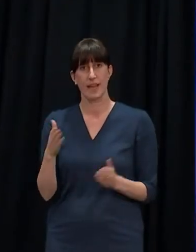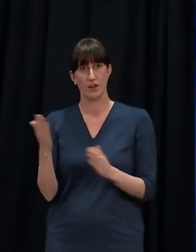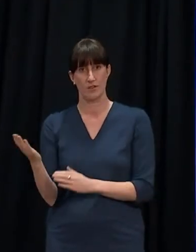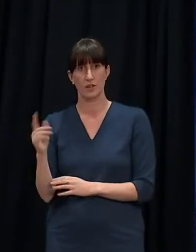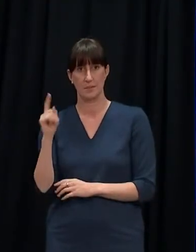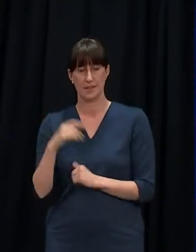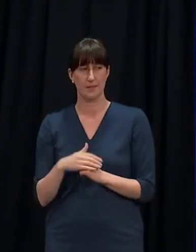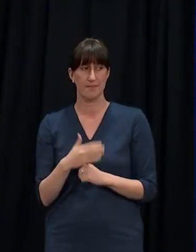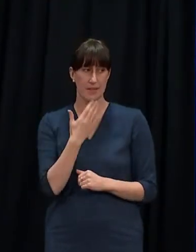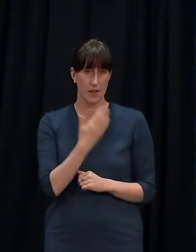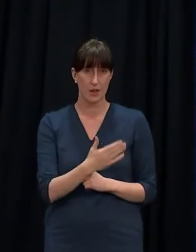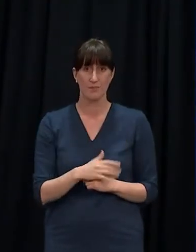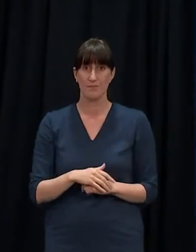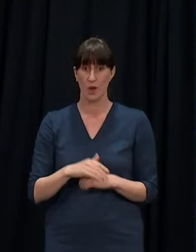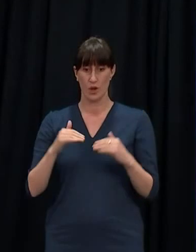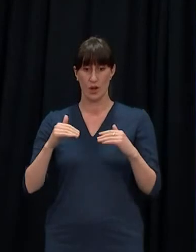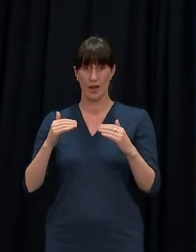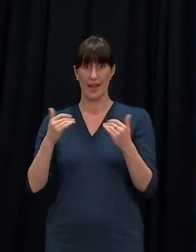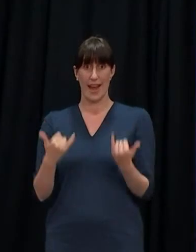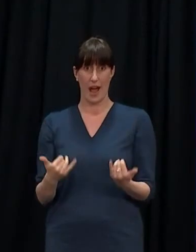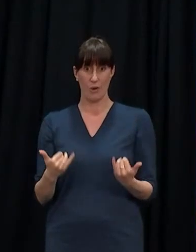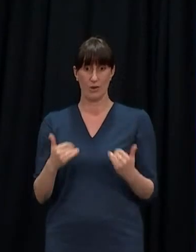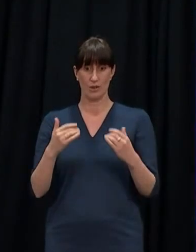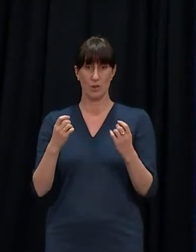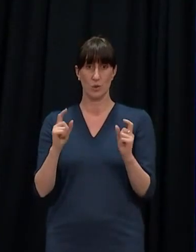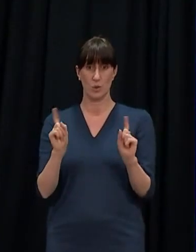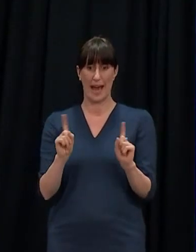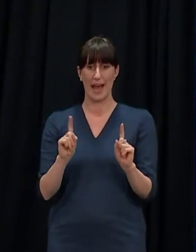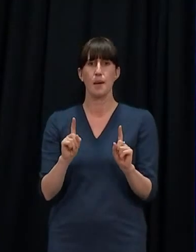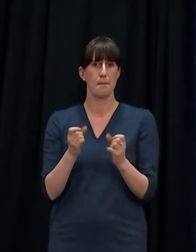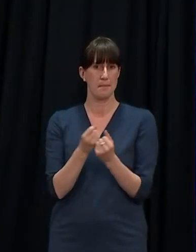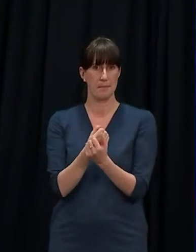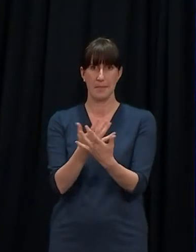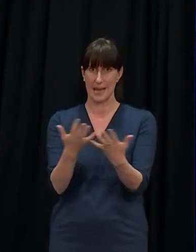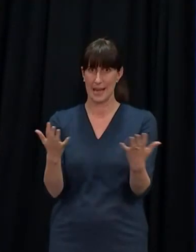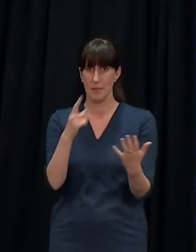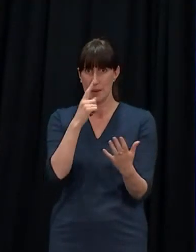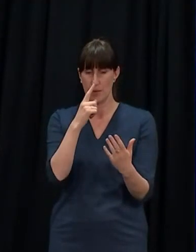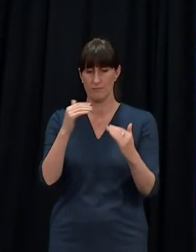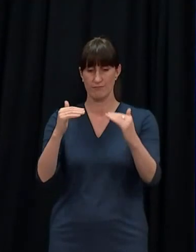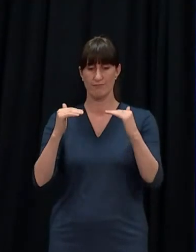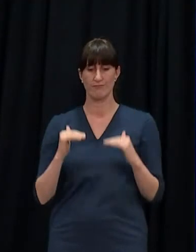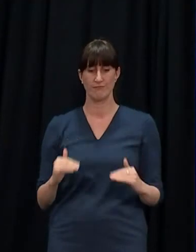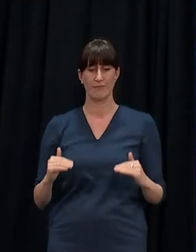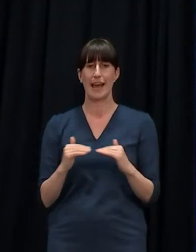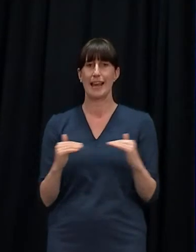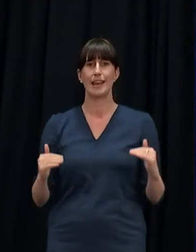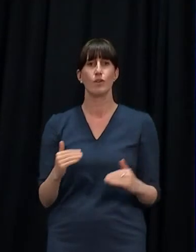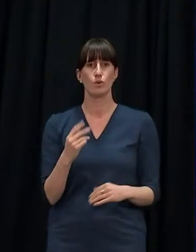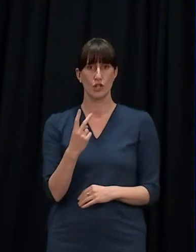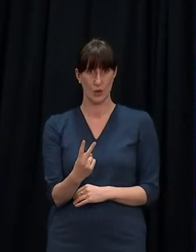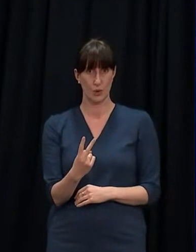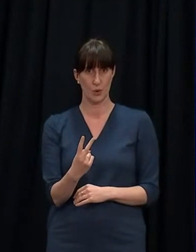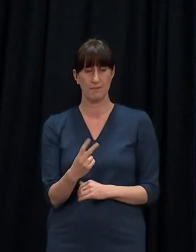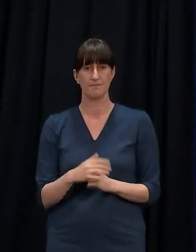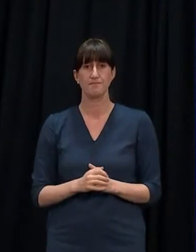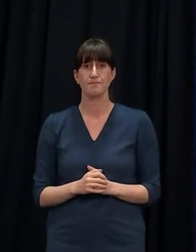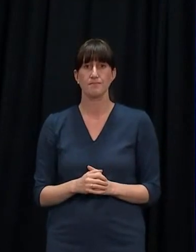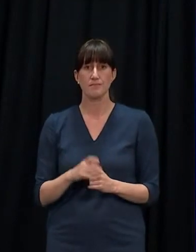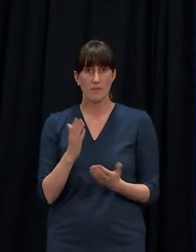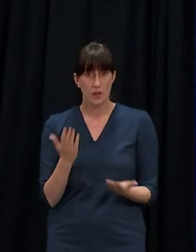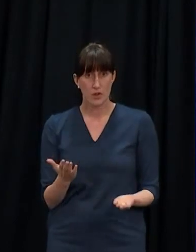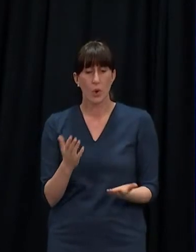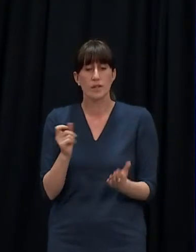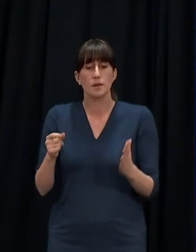first day at Alert Level 2, it is important to remember that it's now mandatory to create a record of where you have been if you're